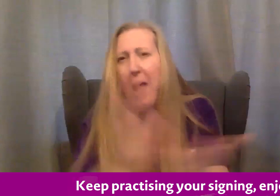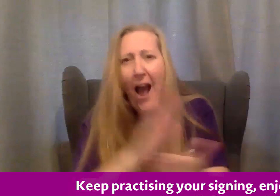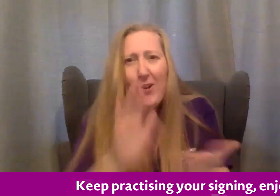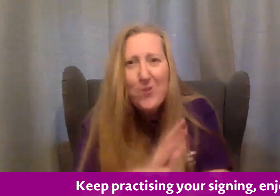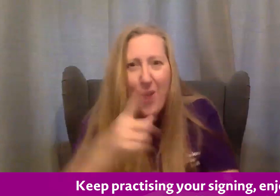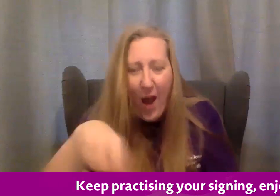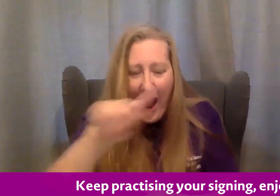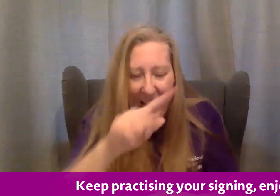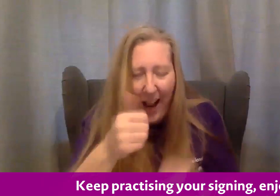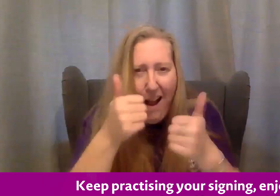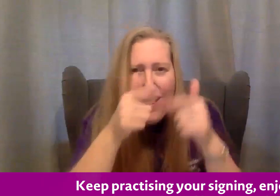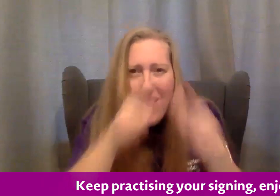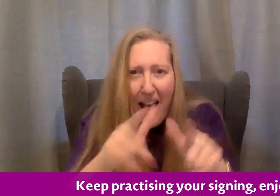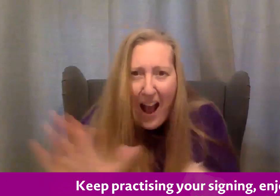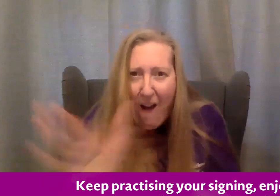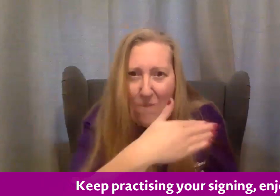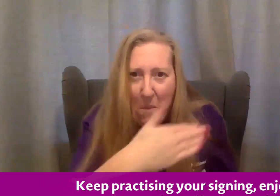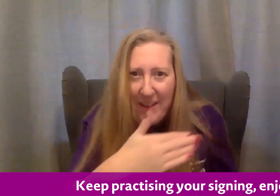Enjoy yourselves and good luck everybody.